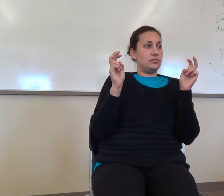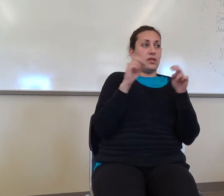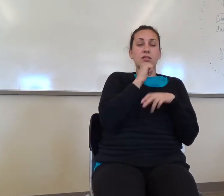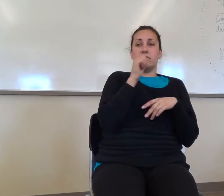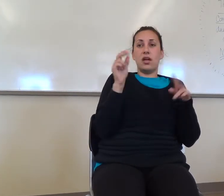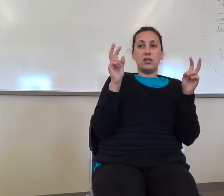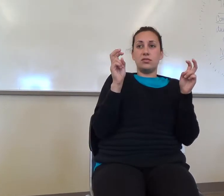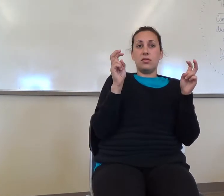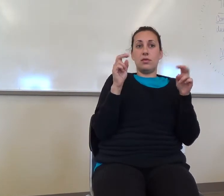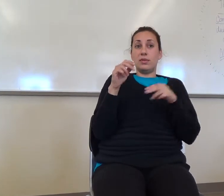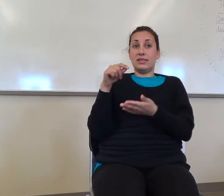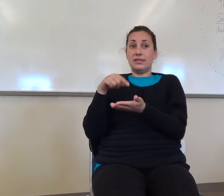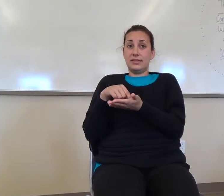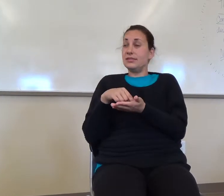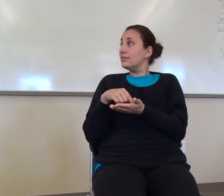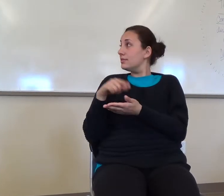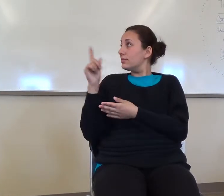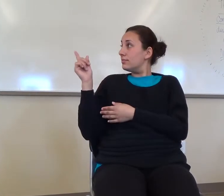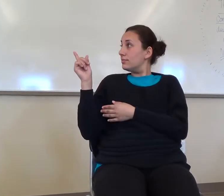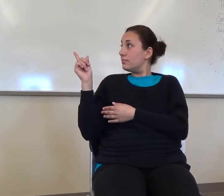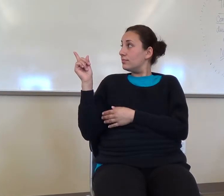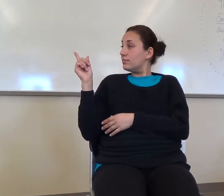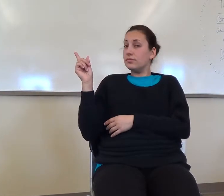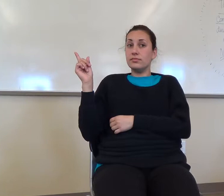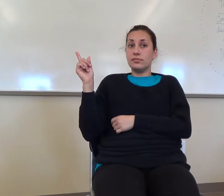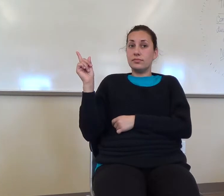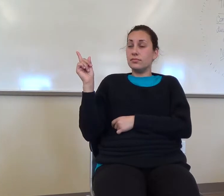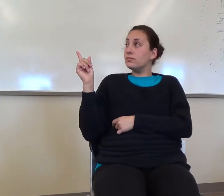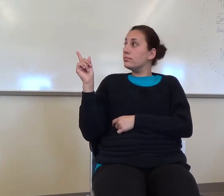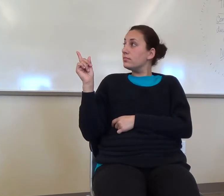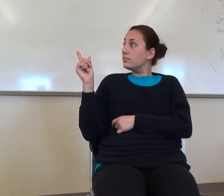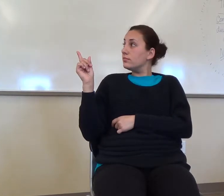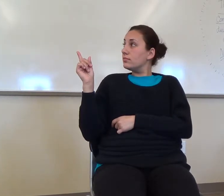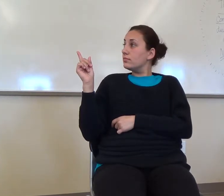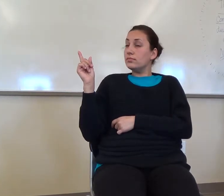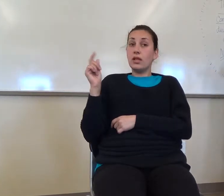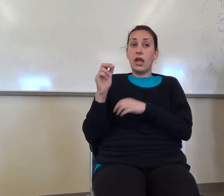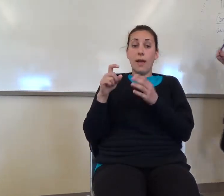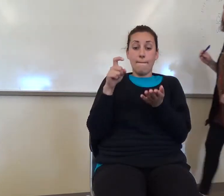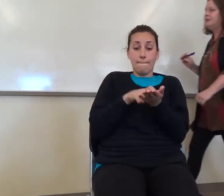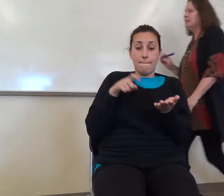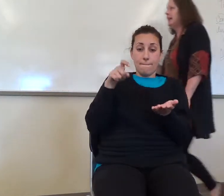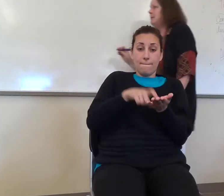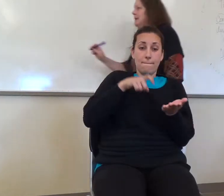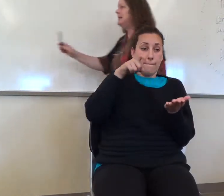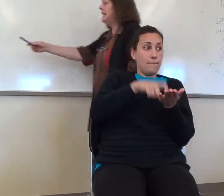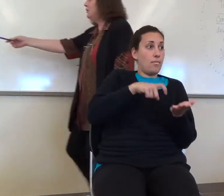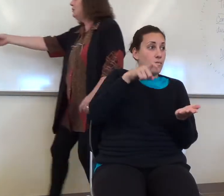This, and this is where this comes in. Mining sapphires can be